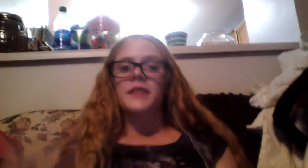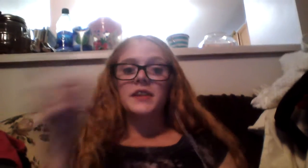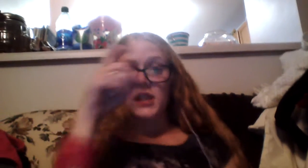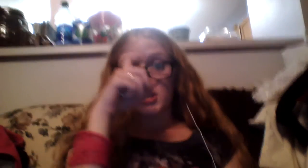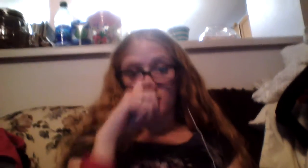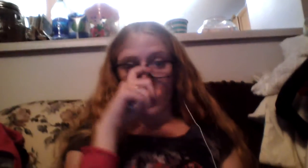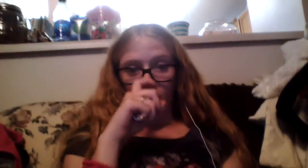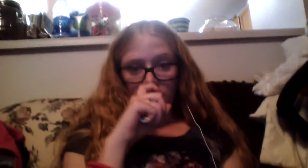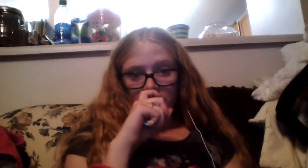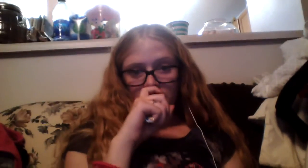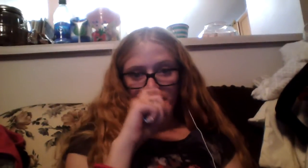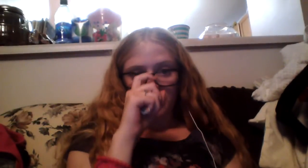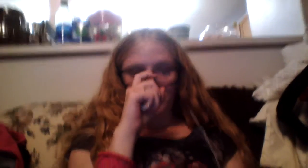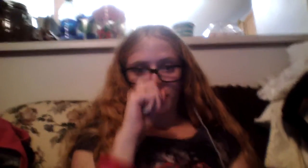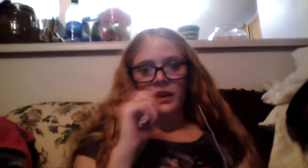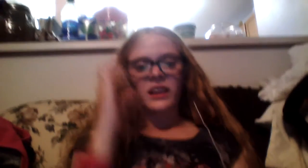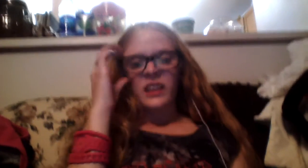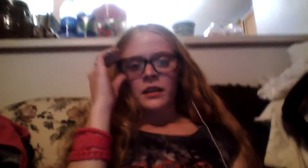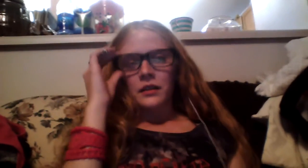This is doll.